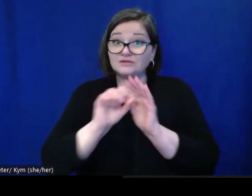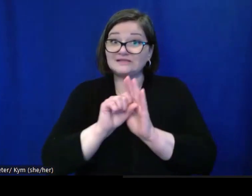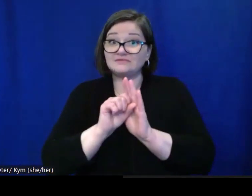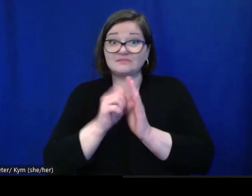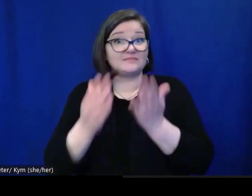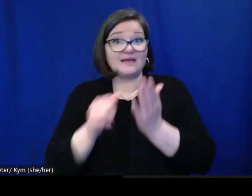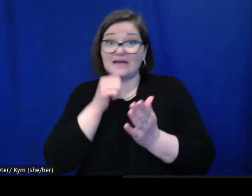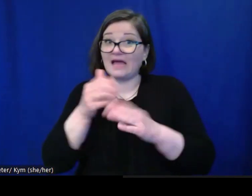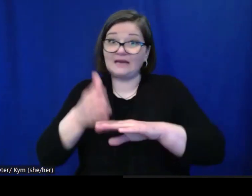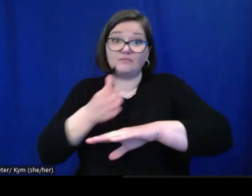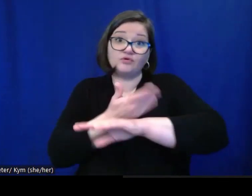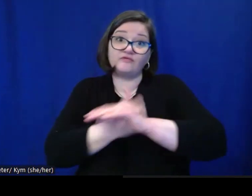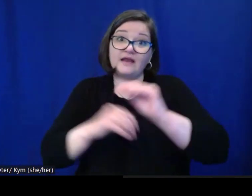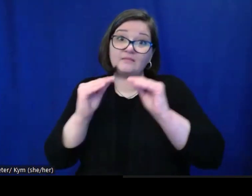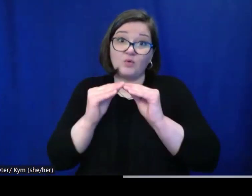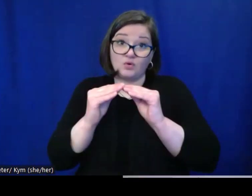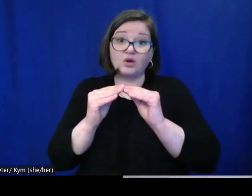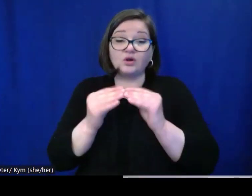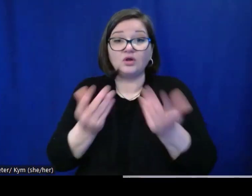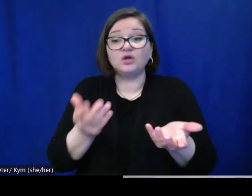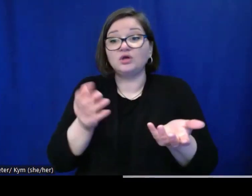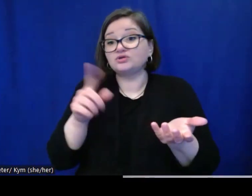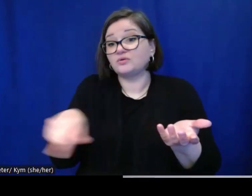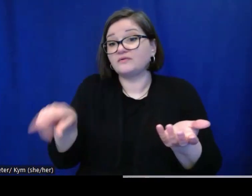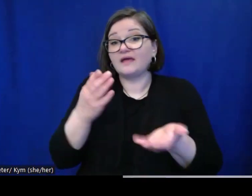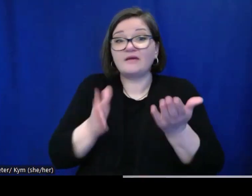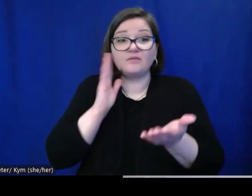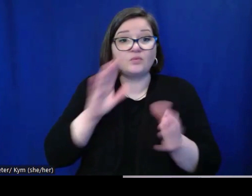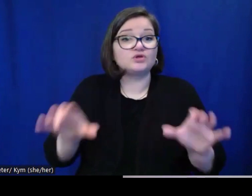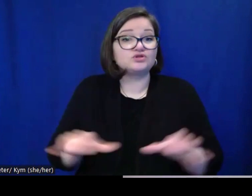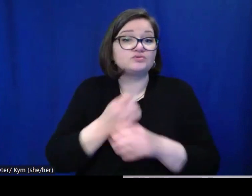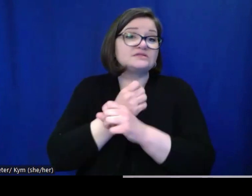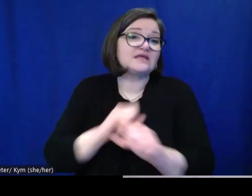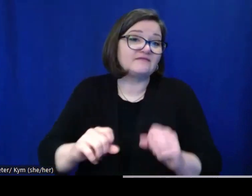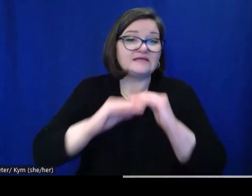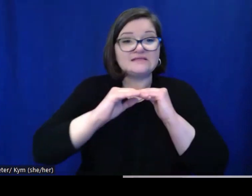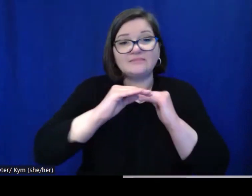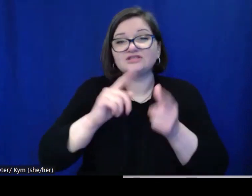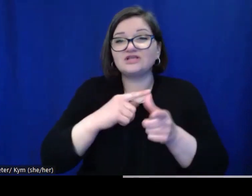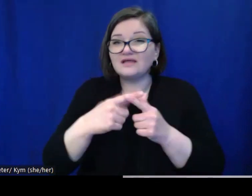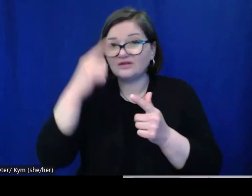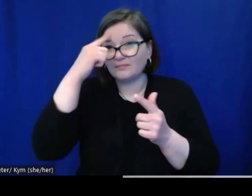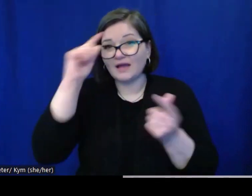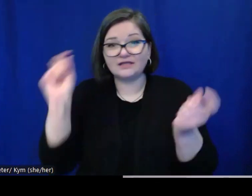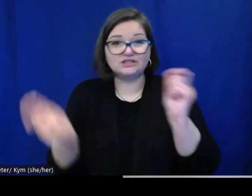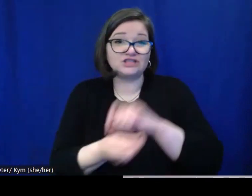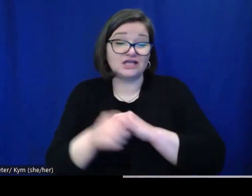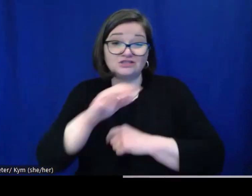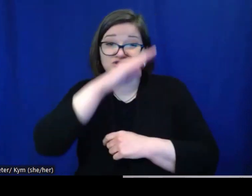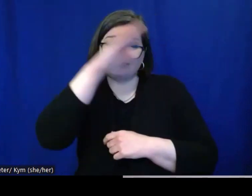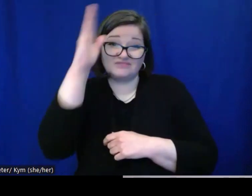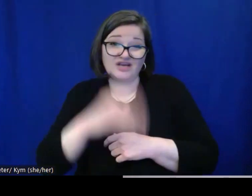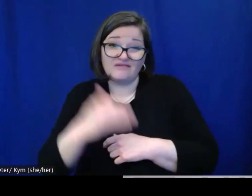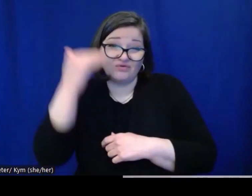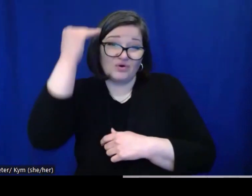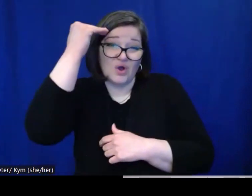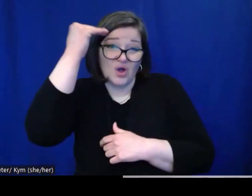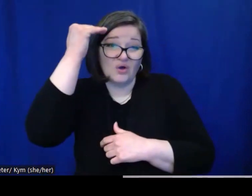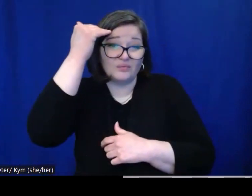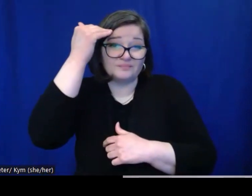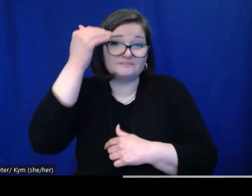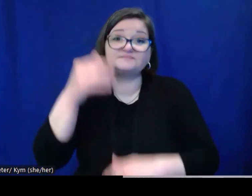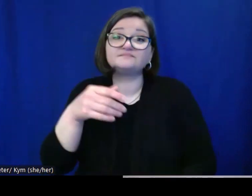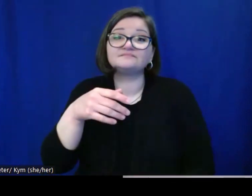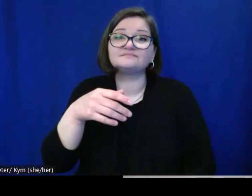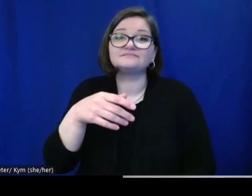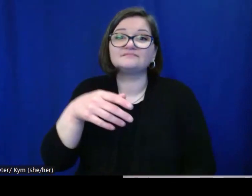Okay. They may do safety and stabilization and then change their mind. You never know. We talk about, I'm not